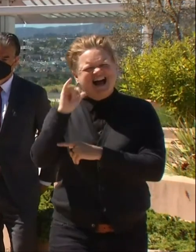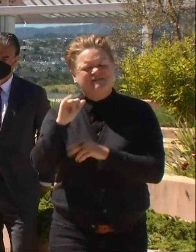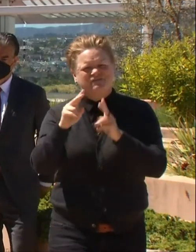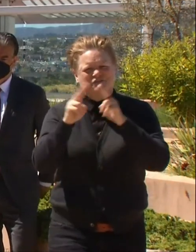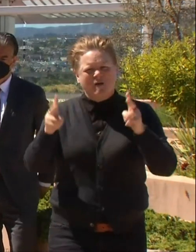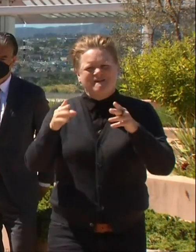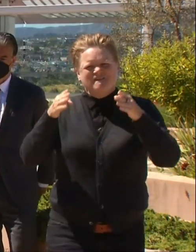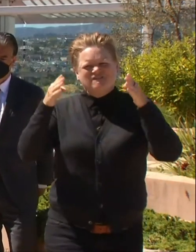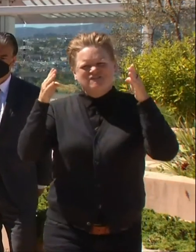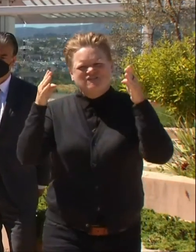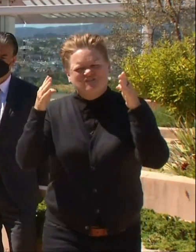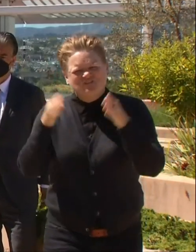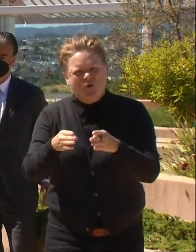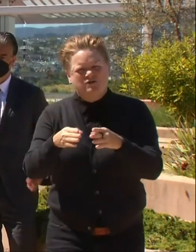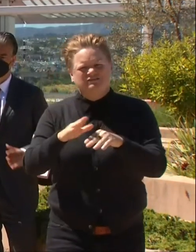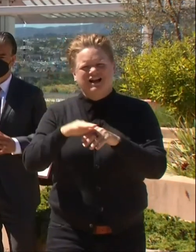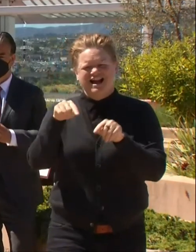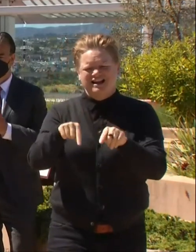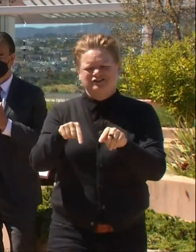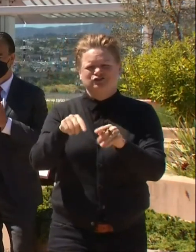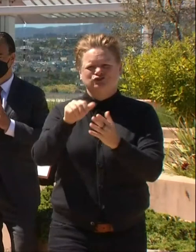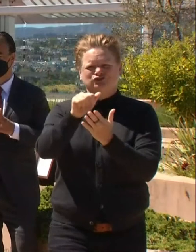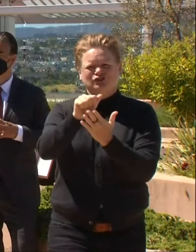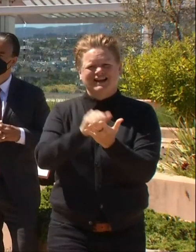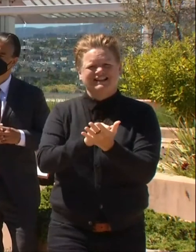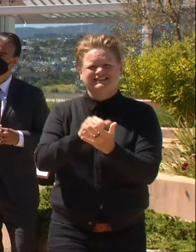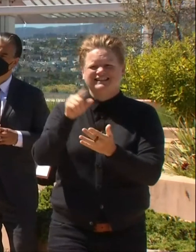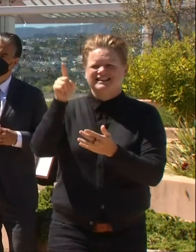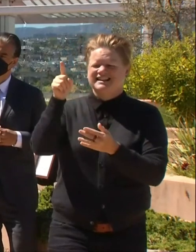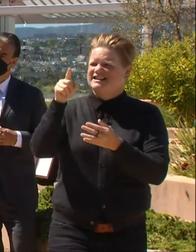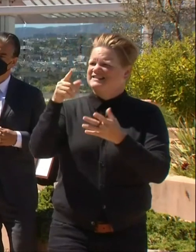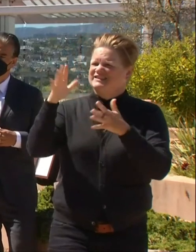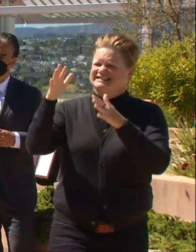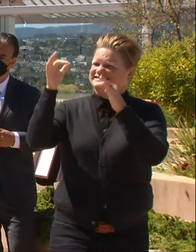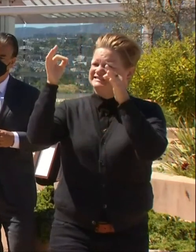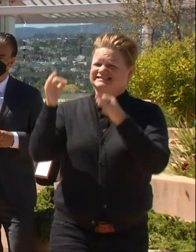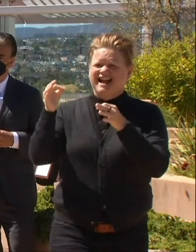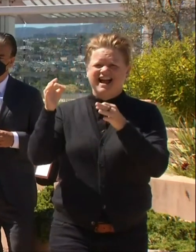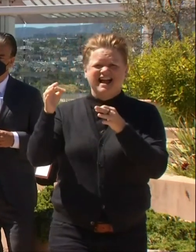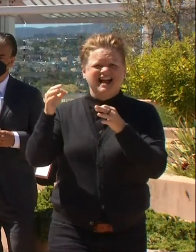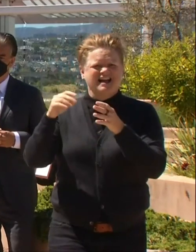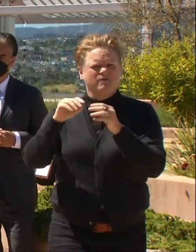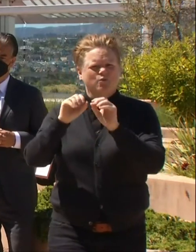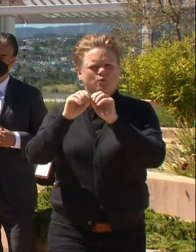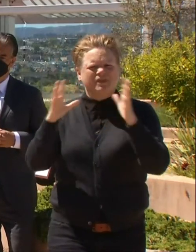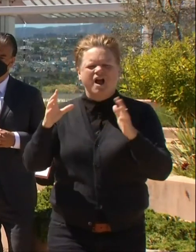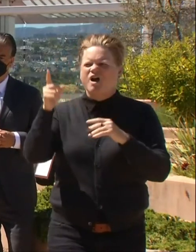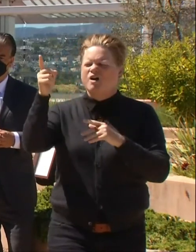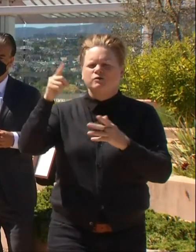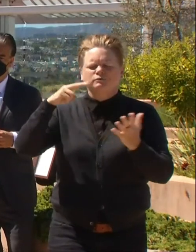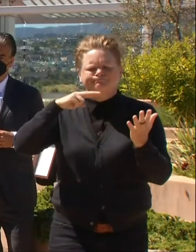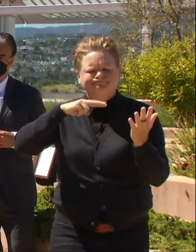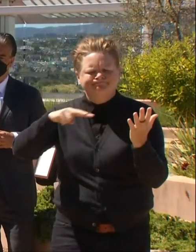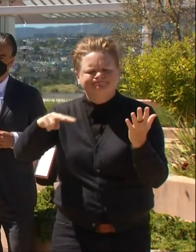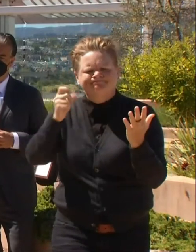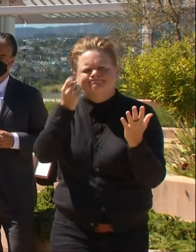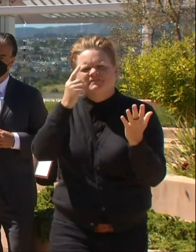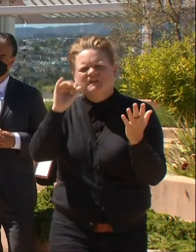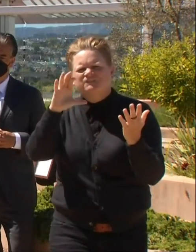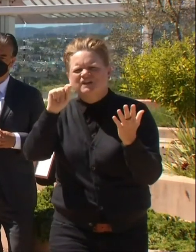decision's already made before it's even presented, who writes press releases on behalf of the gun lobby and does